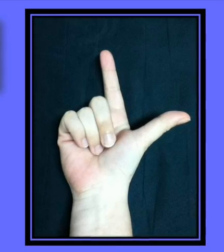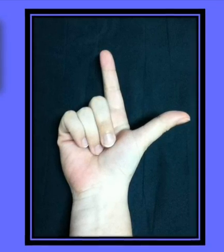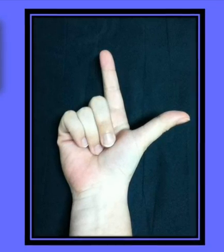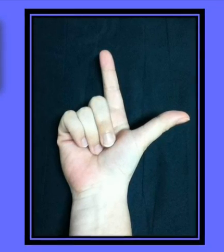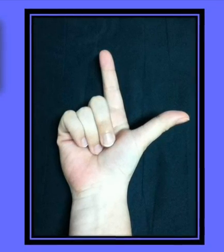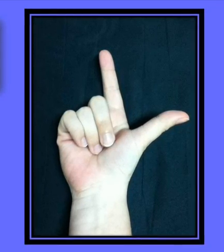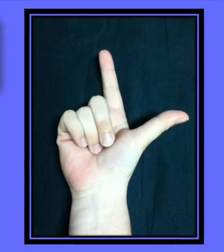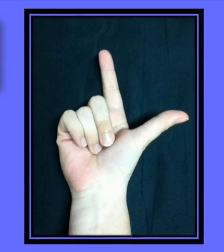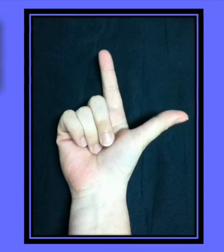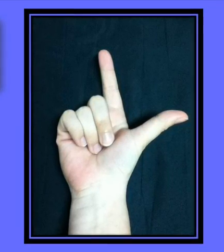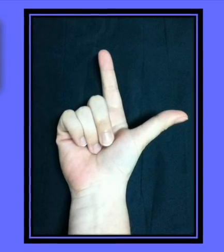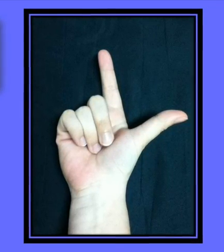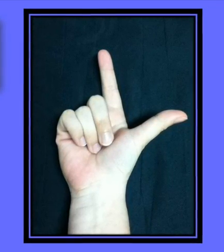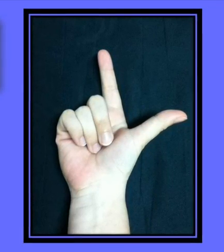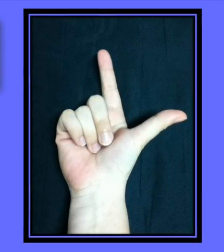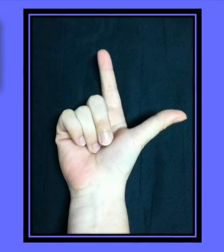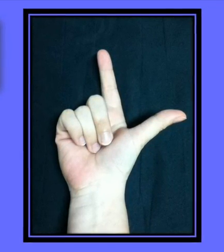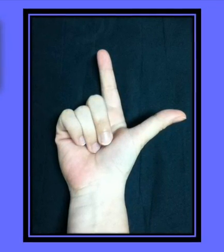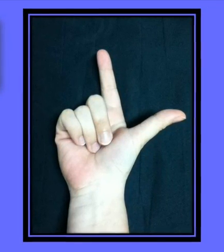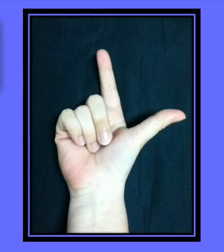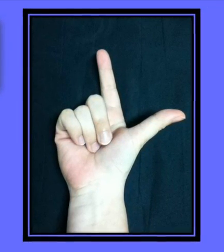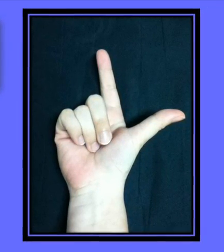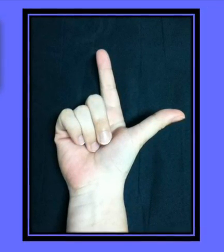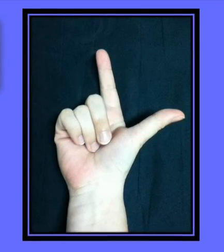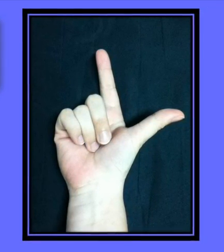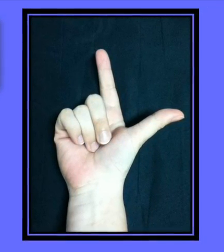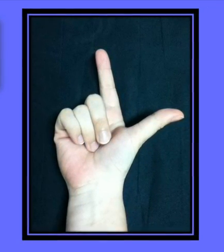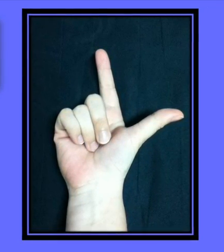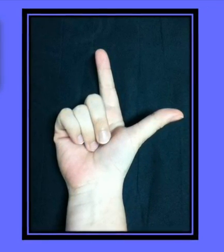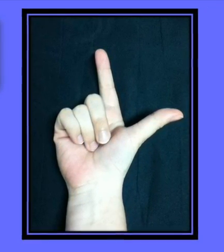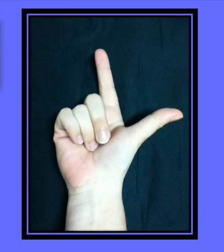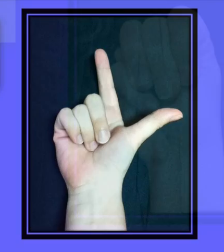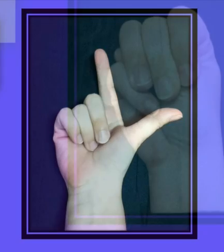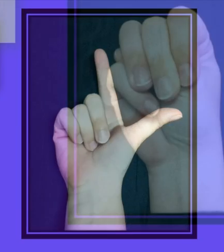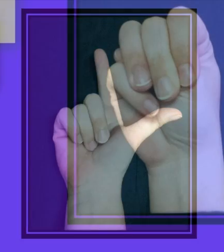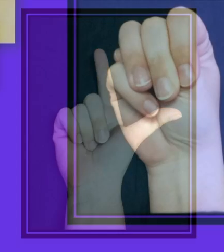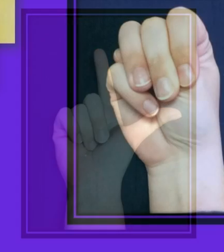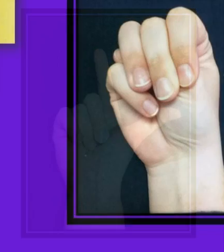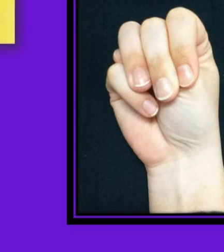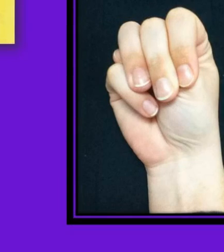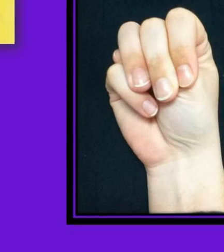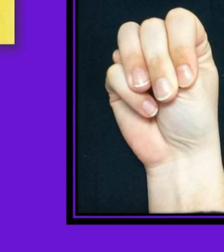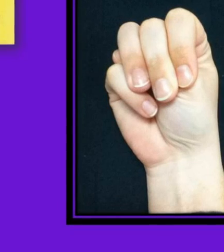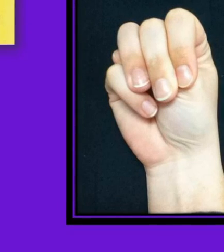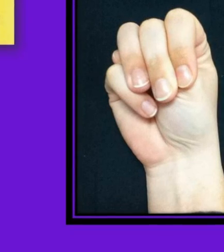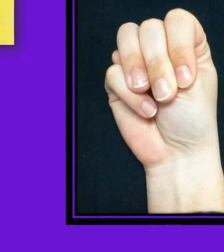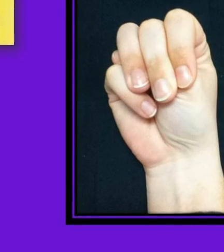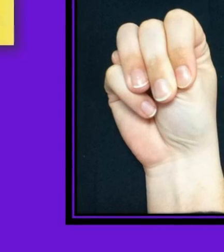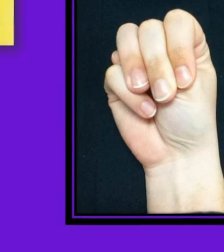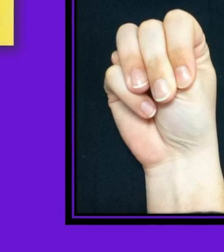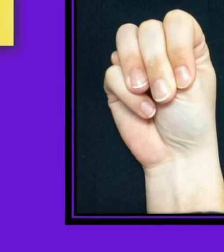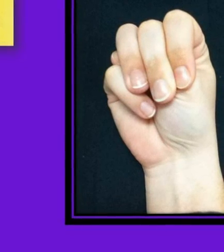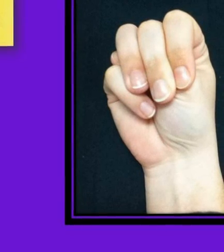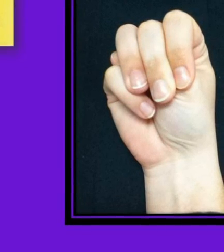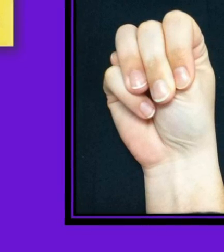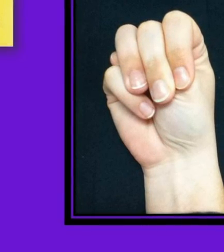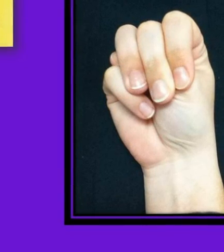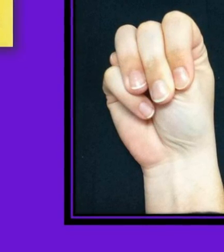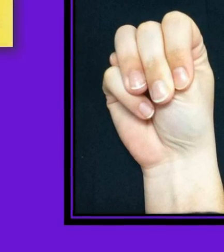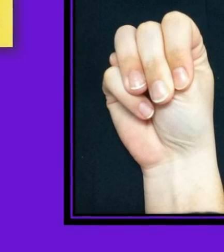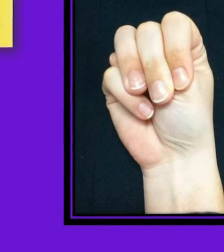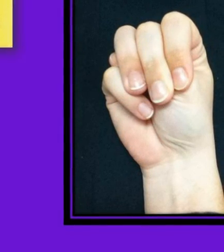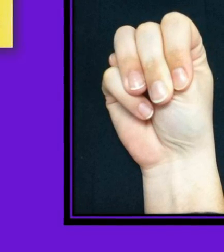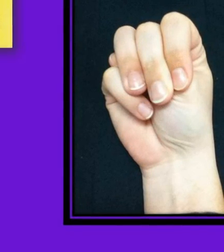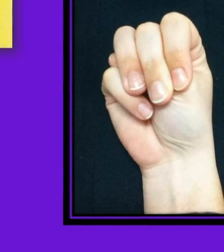is commonly used as the loser sign when someone is making fun of another person. M is for monkey.